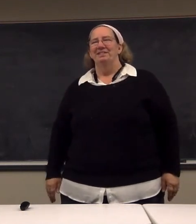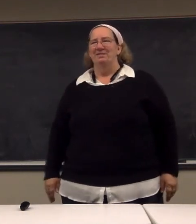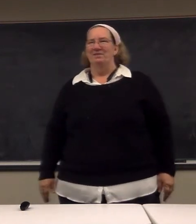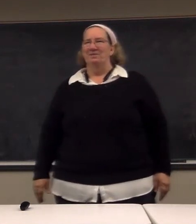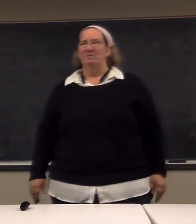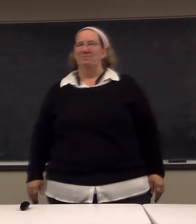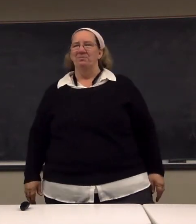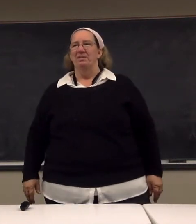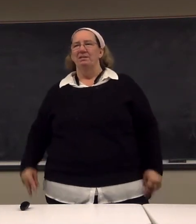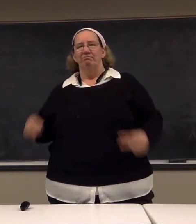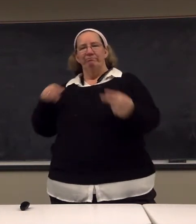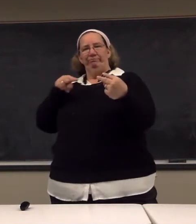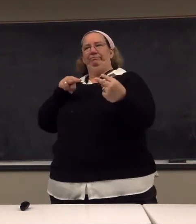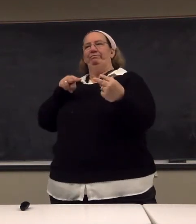Eye contact.